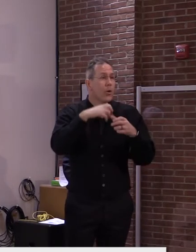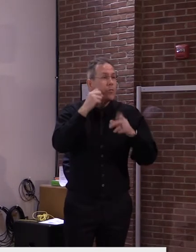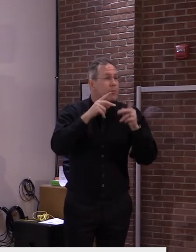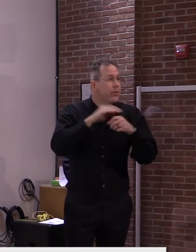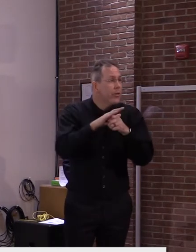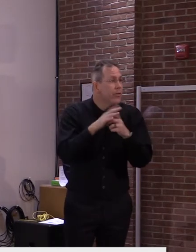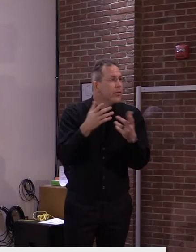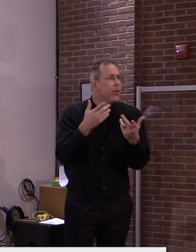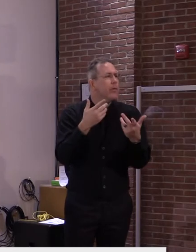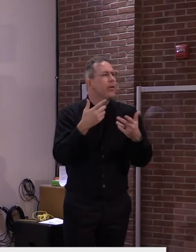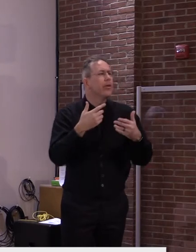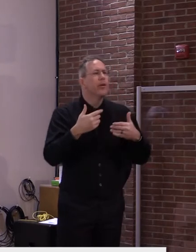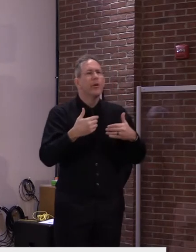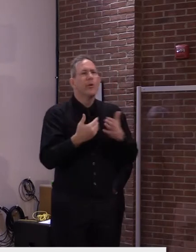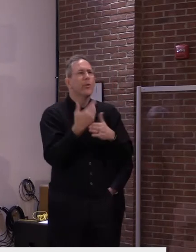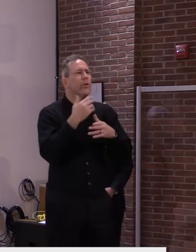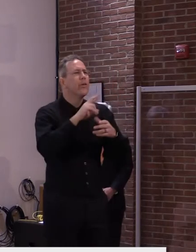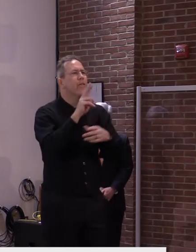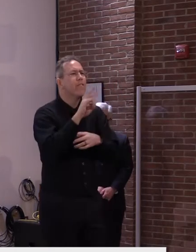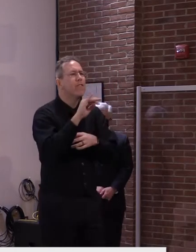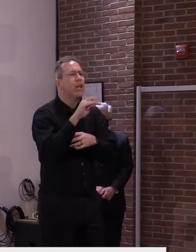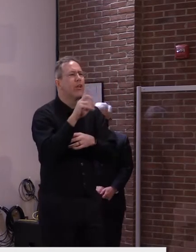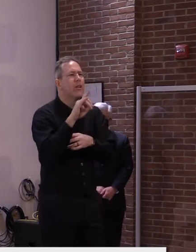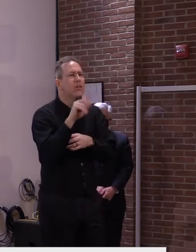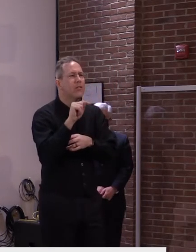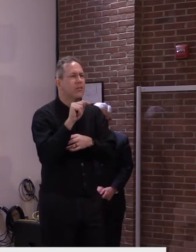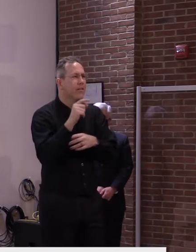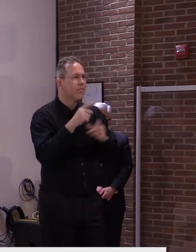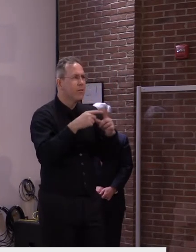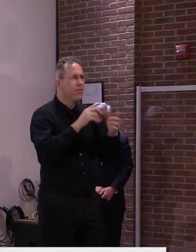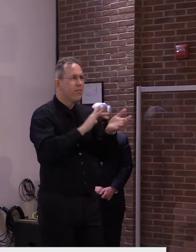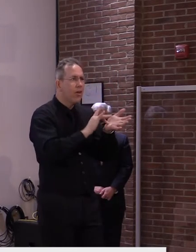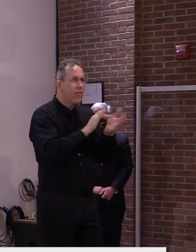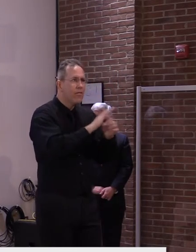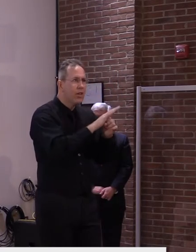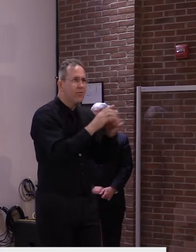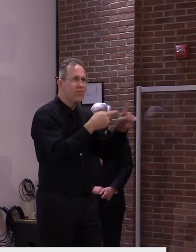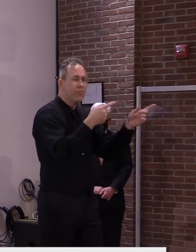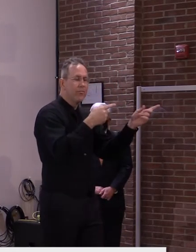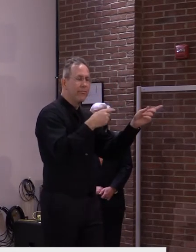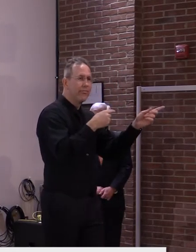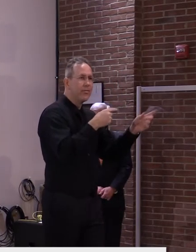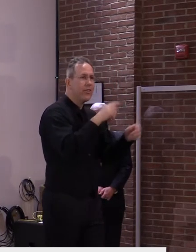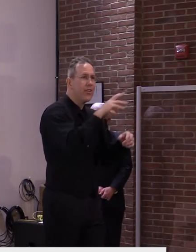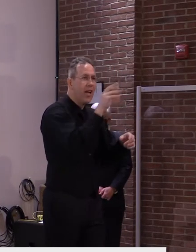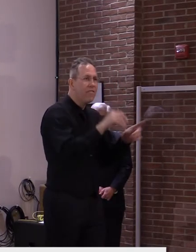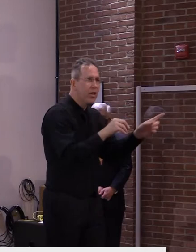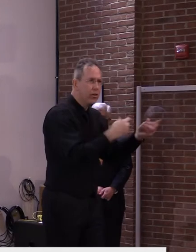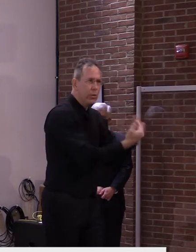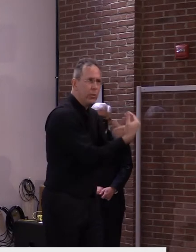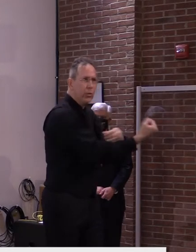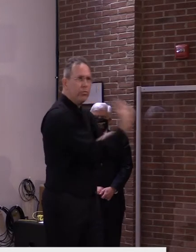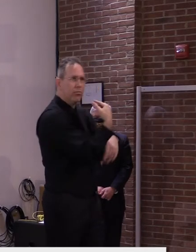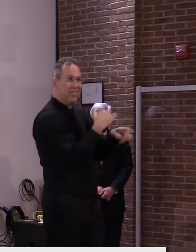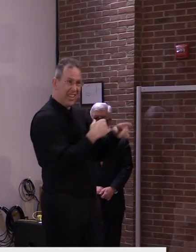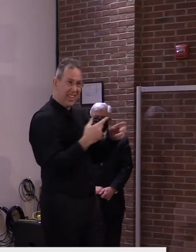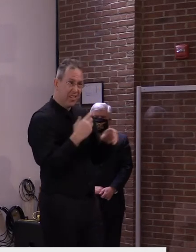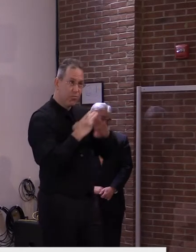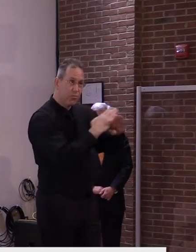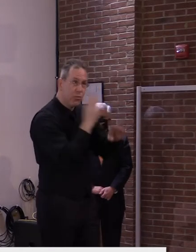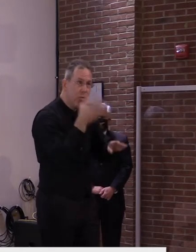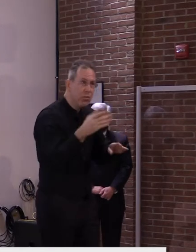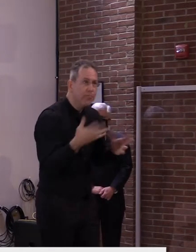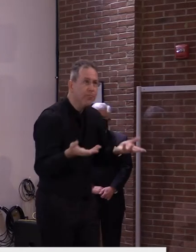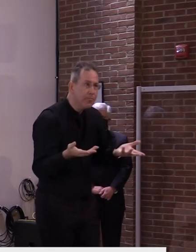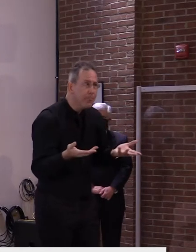and not well informed because I haven't been given this data to analyze myself. And that's what we'll learn as we go through